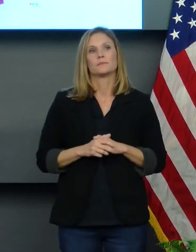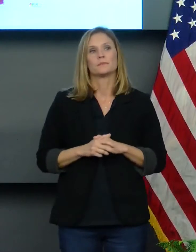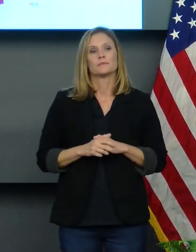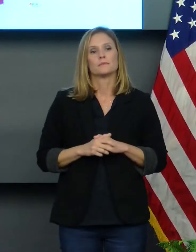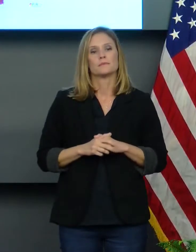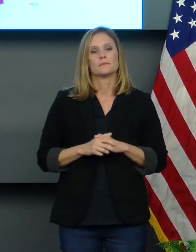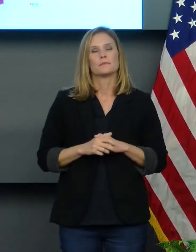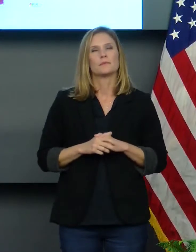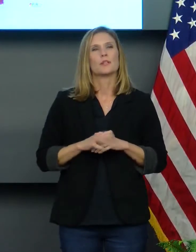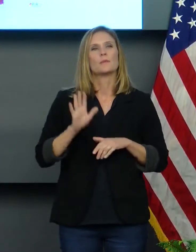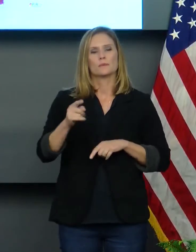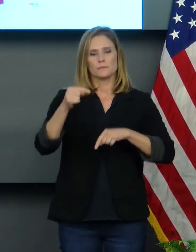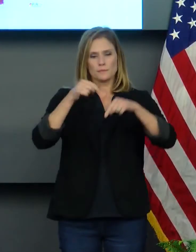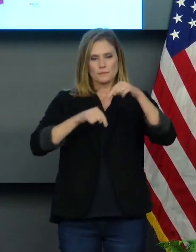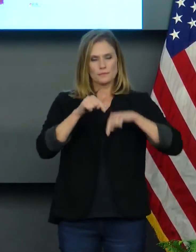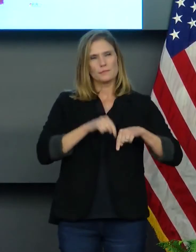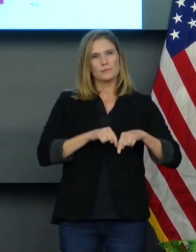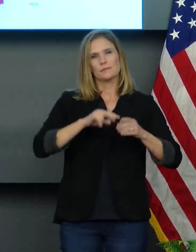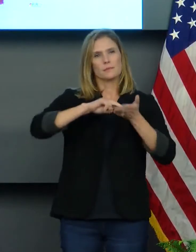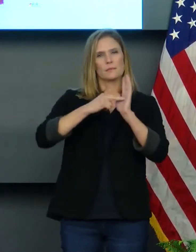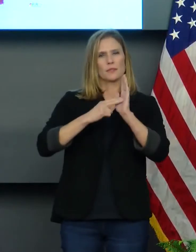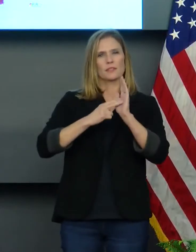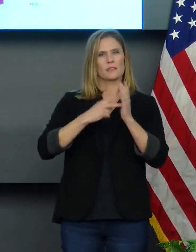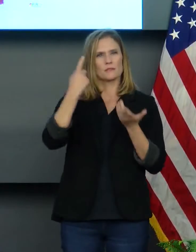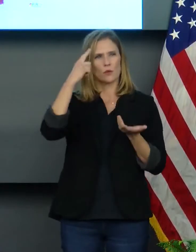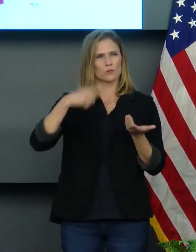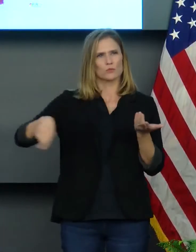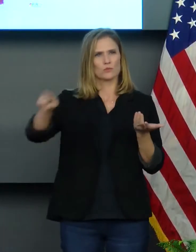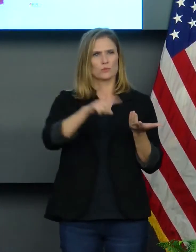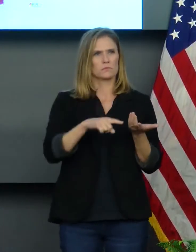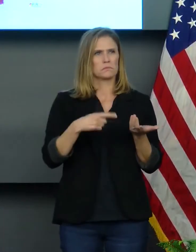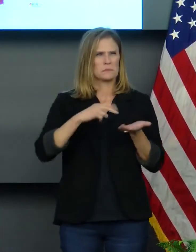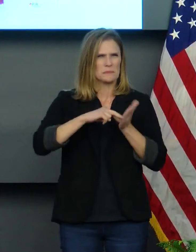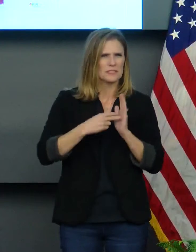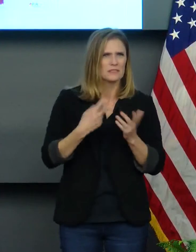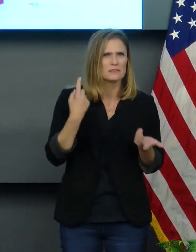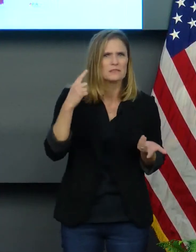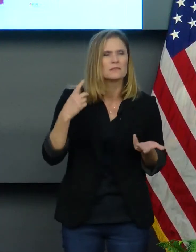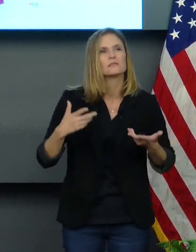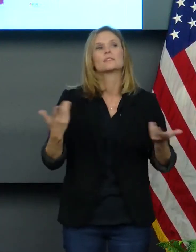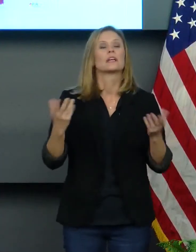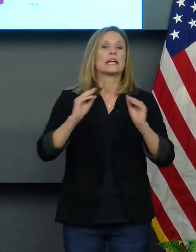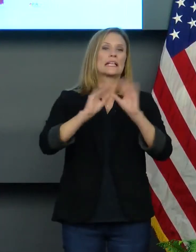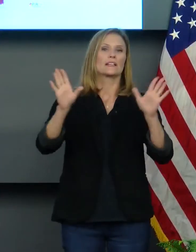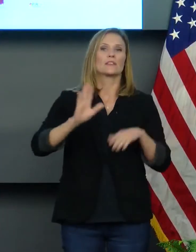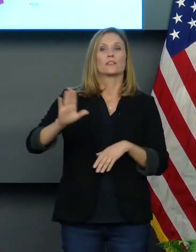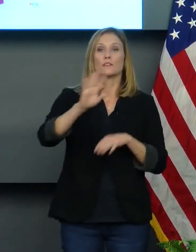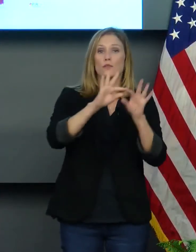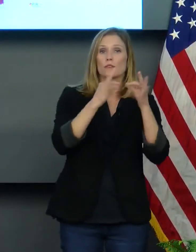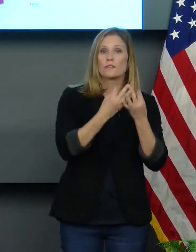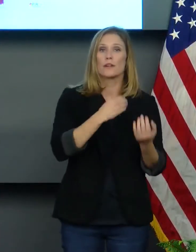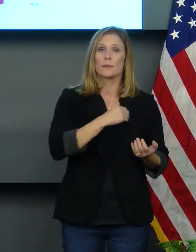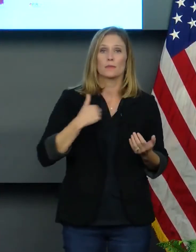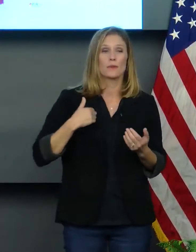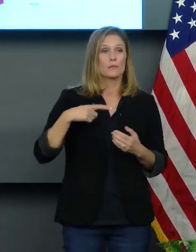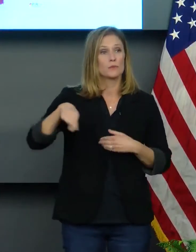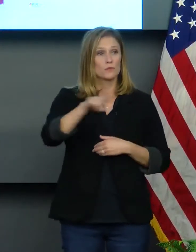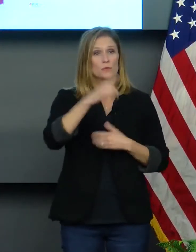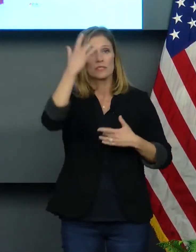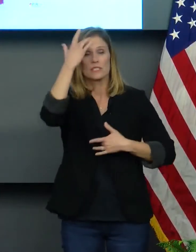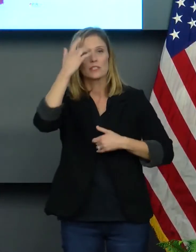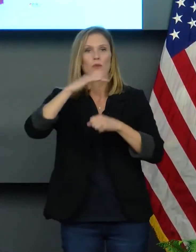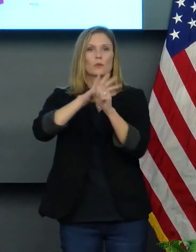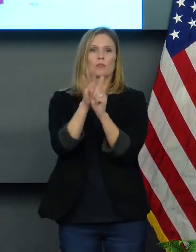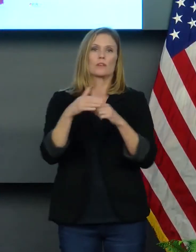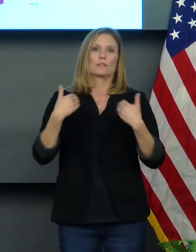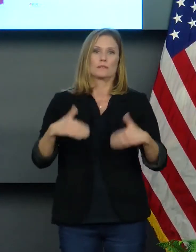I want to take a step back now and talk about what does this mean for you? And clearly, if your family member or you are sick with COVID, it